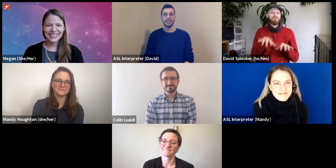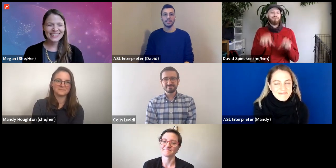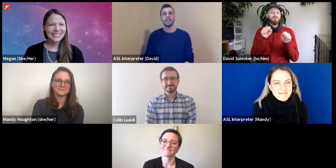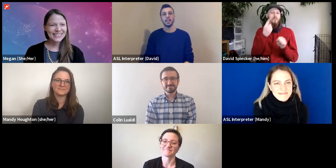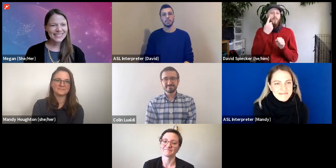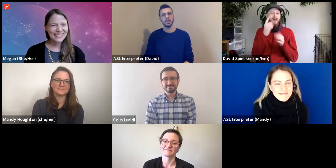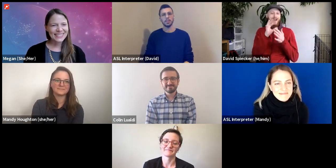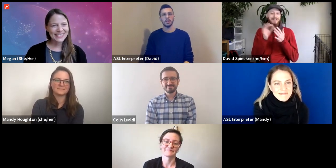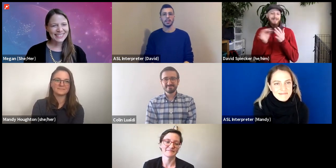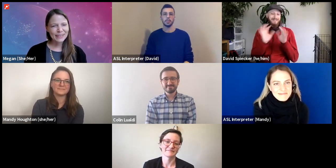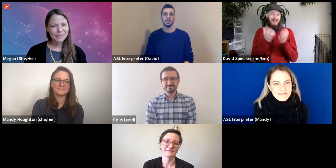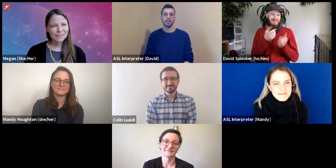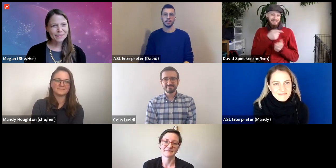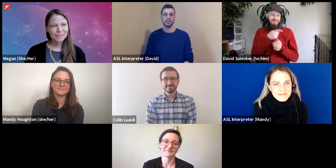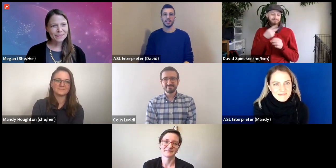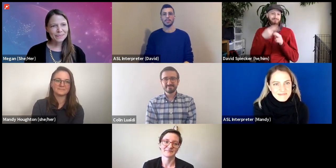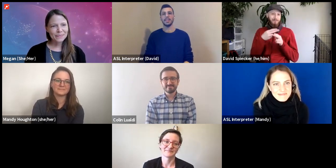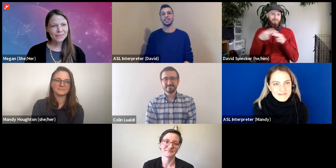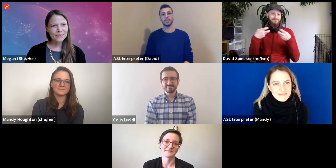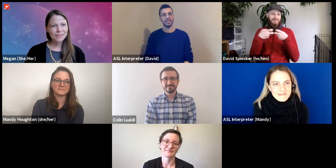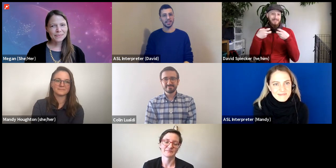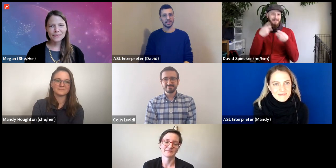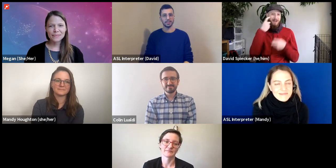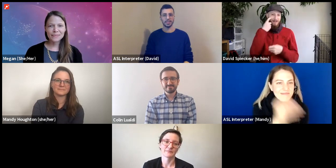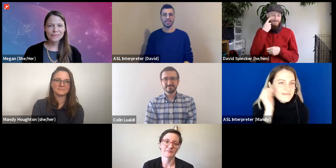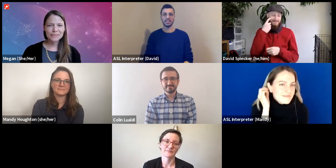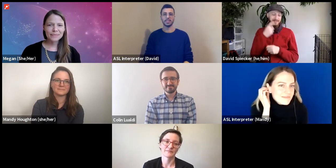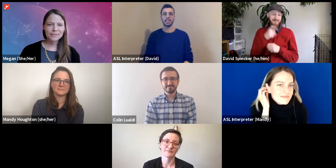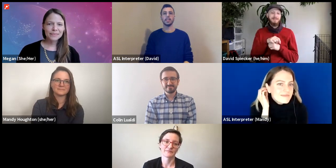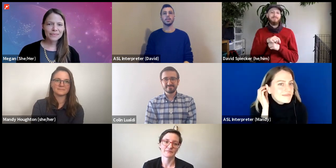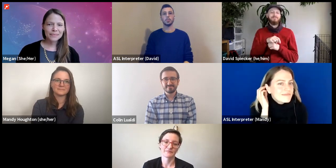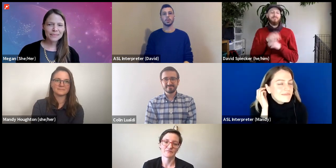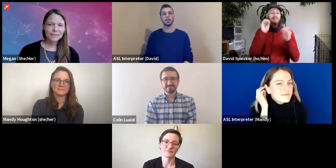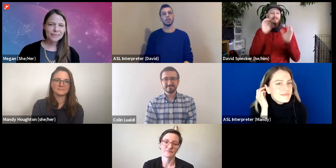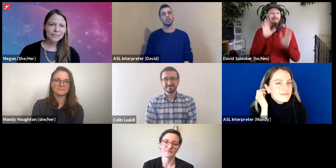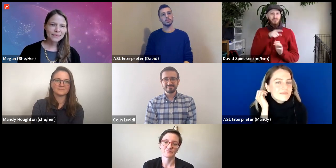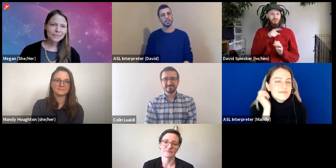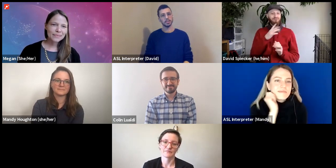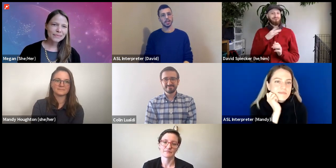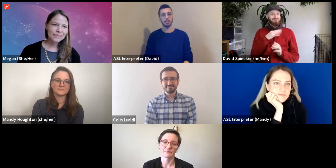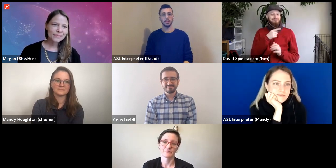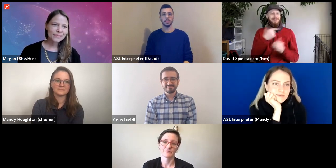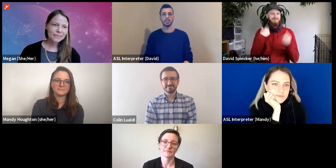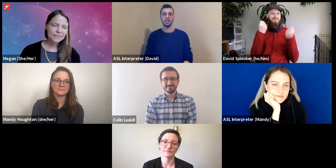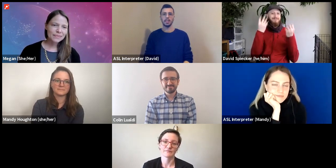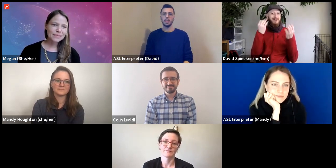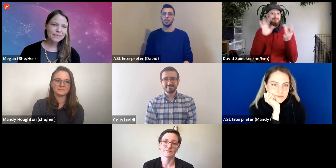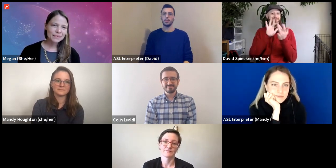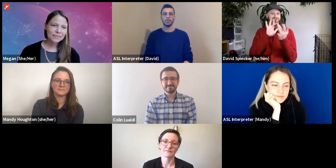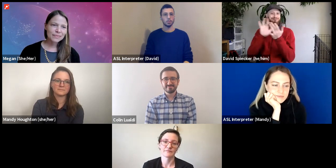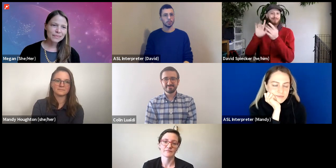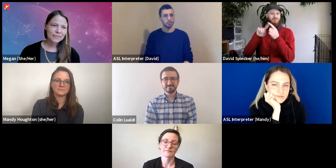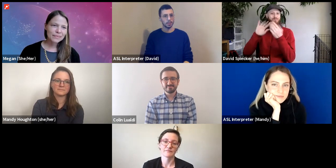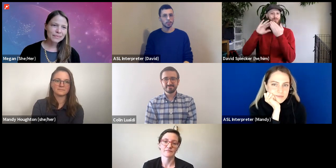And my undergrad was kind of the same. I took many elective classes, and I took one called Physics and Optics.